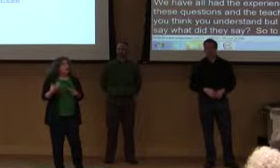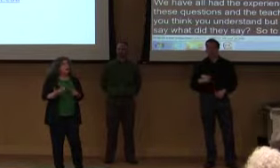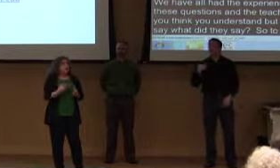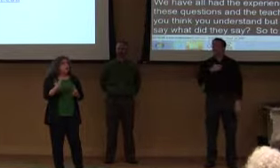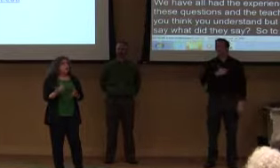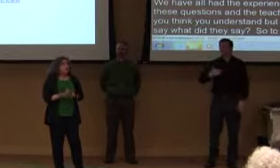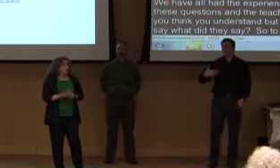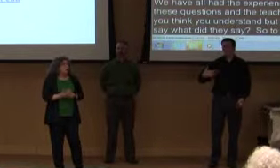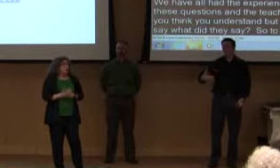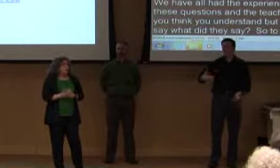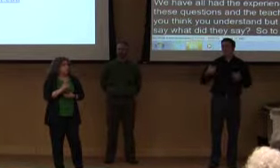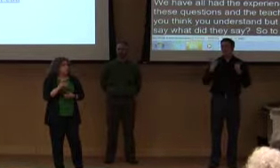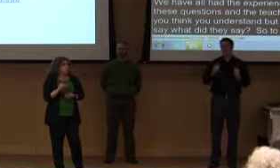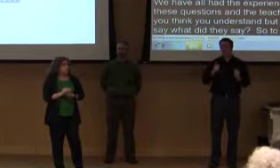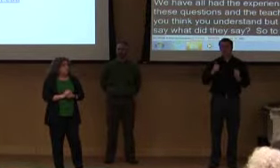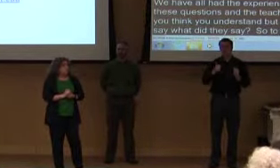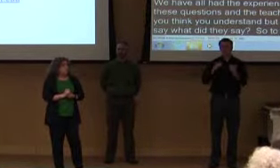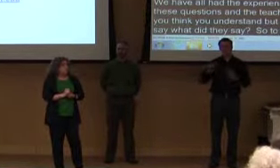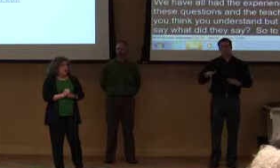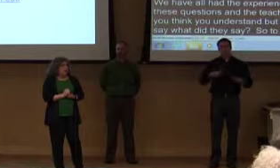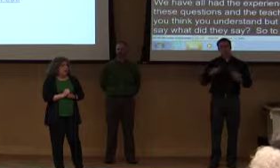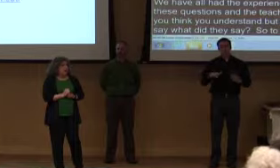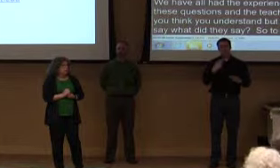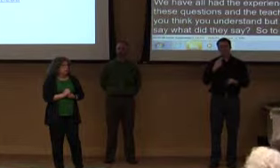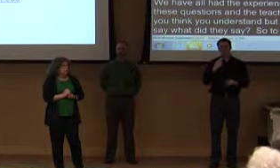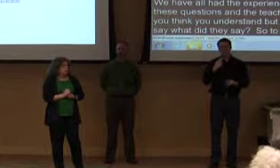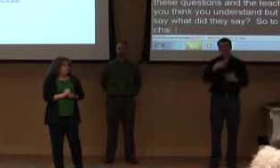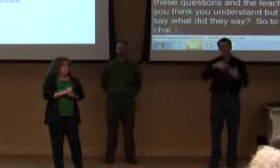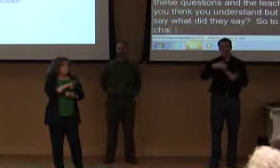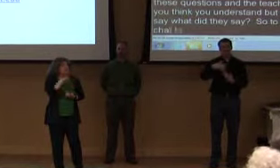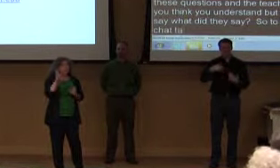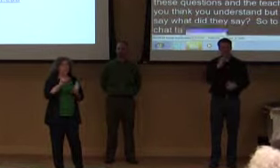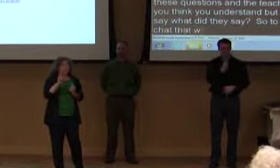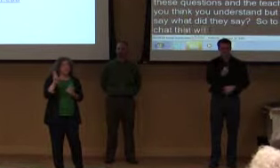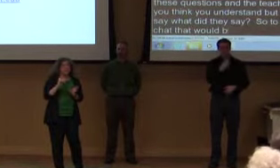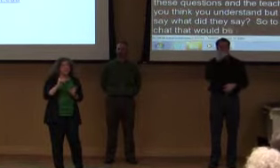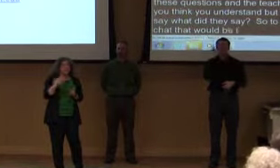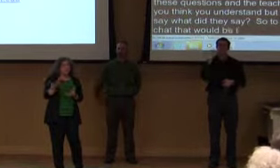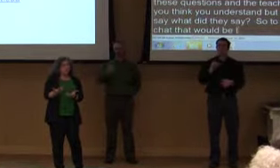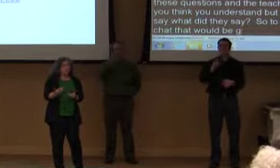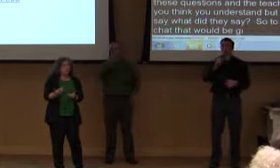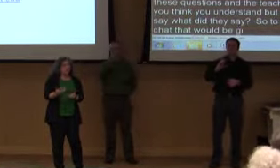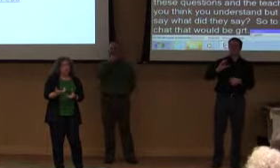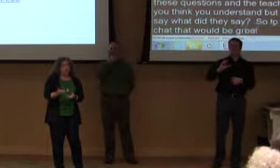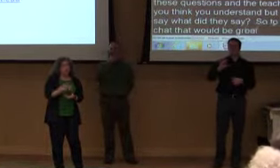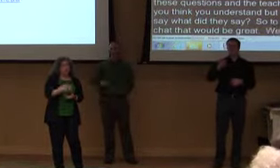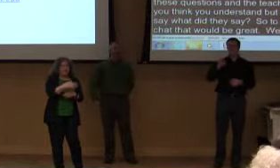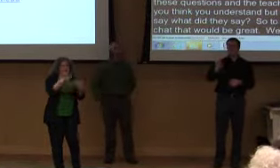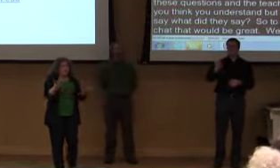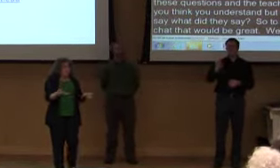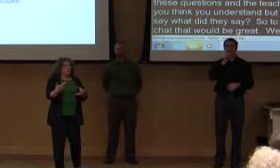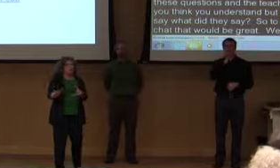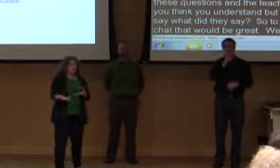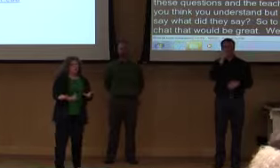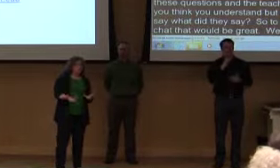not tried to record the Hangouts because of that public feature. We're not sure why they make